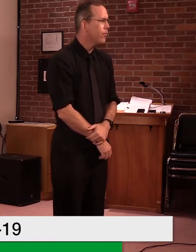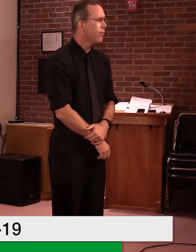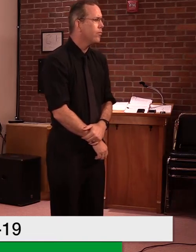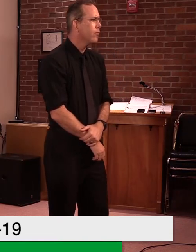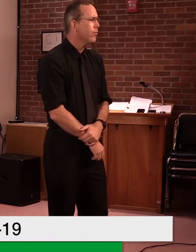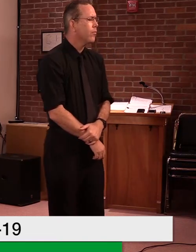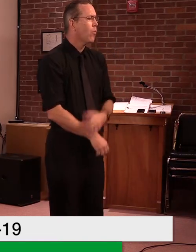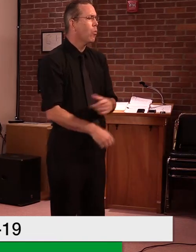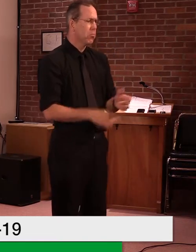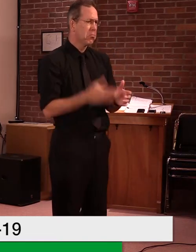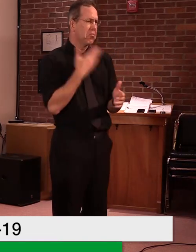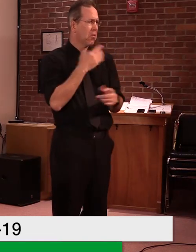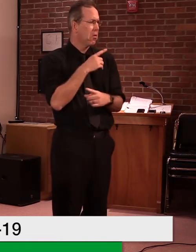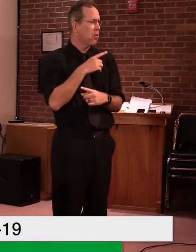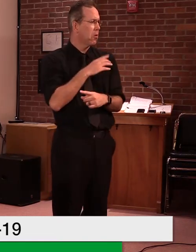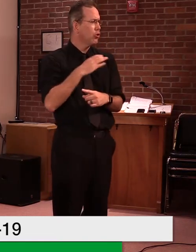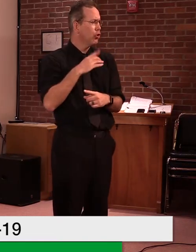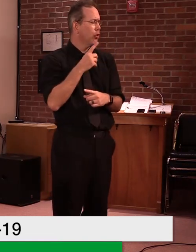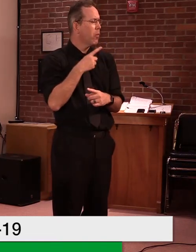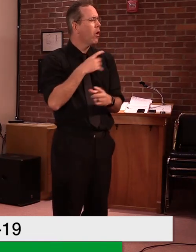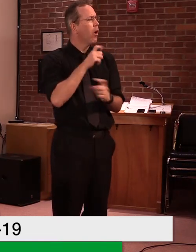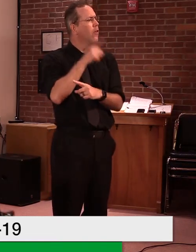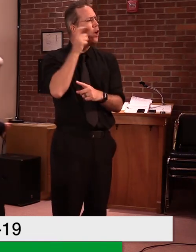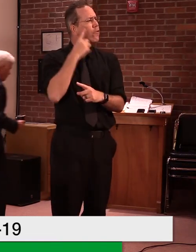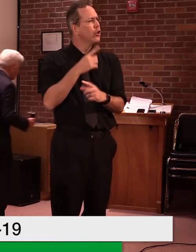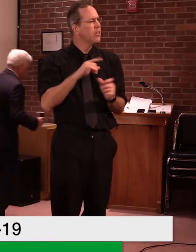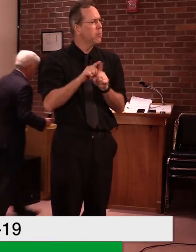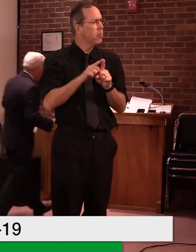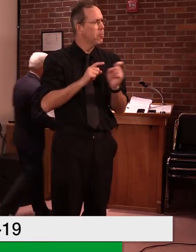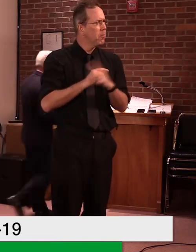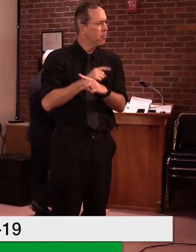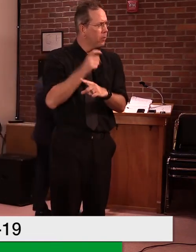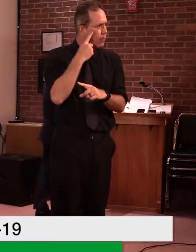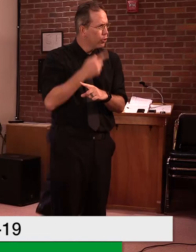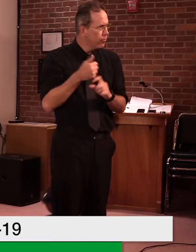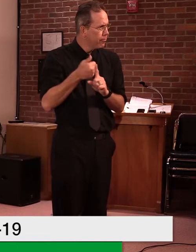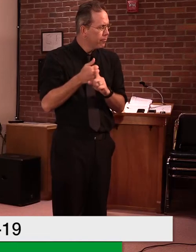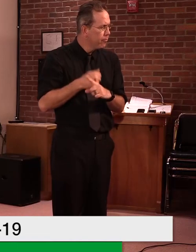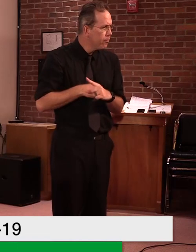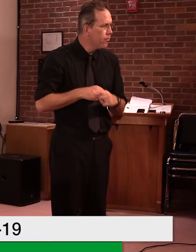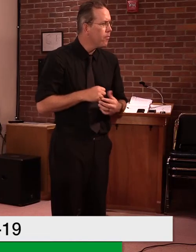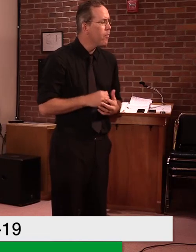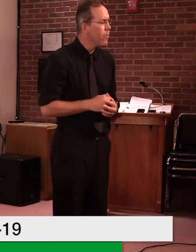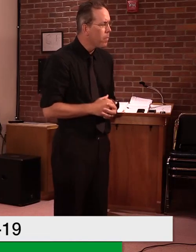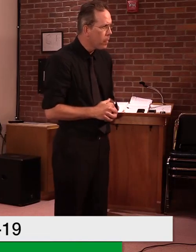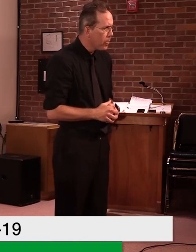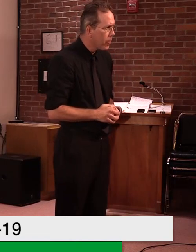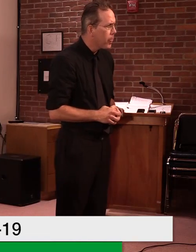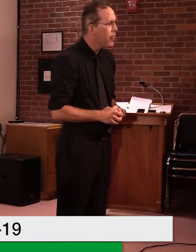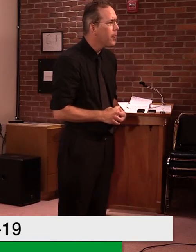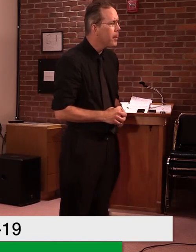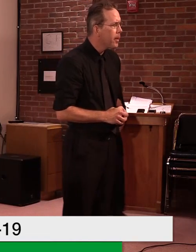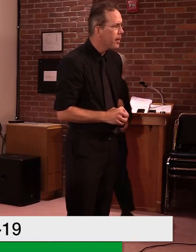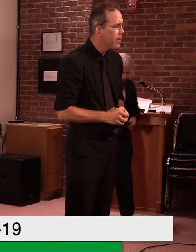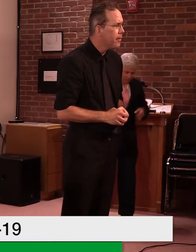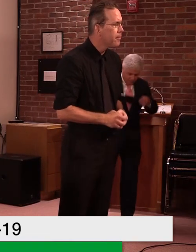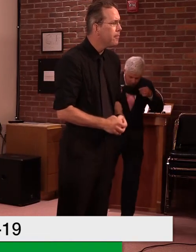answer it. Do you, governor, believe the state is responsible for Mr. Johnson's death? And I would also